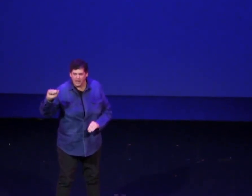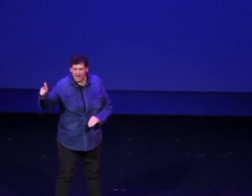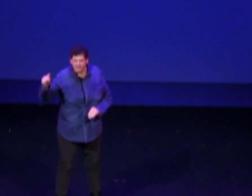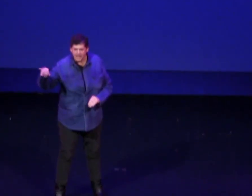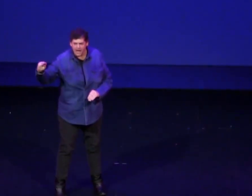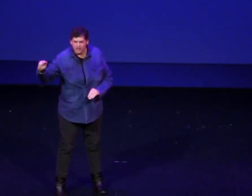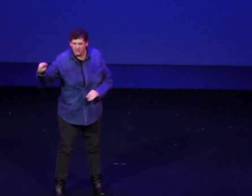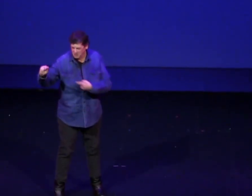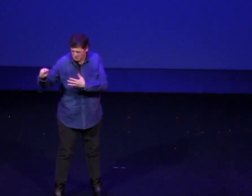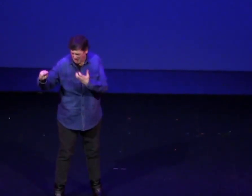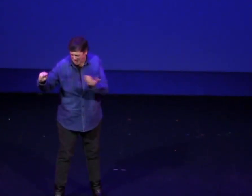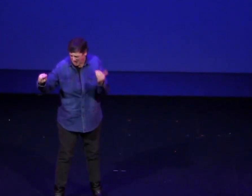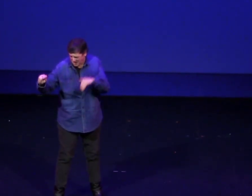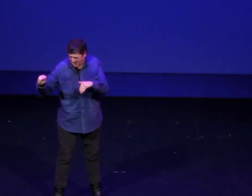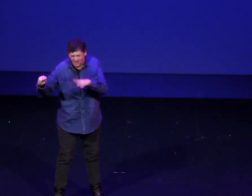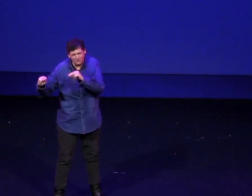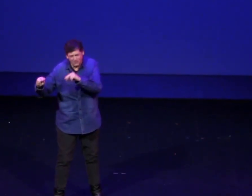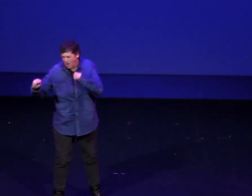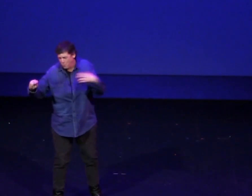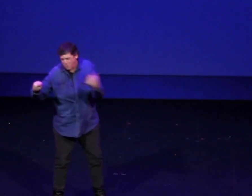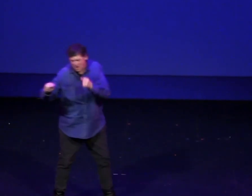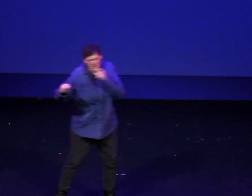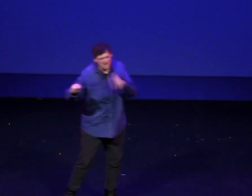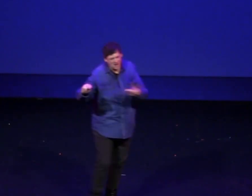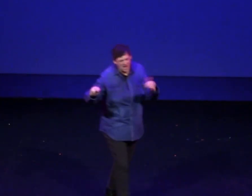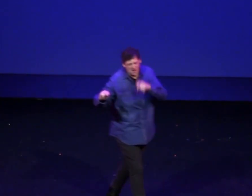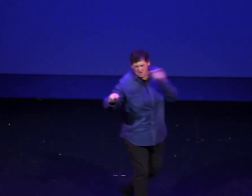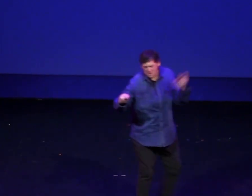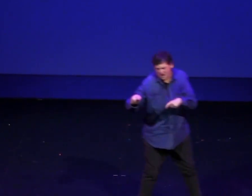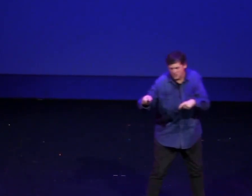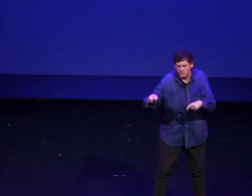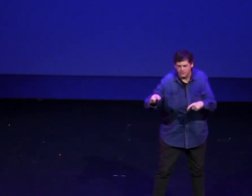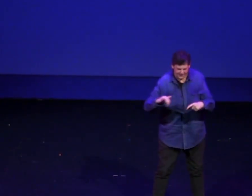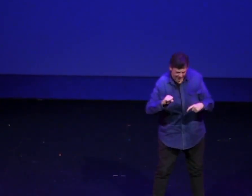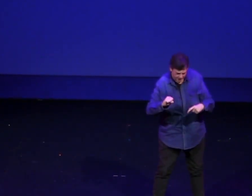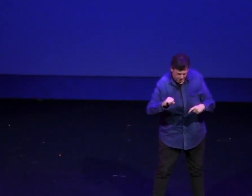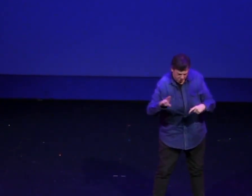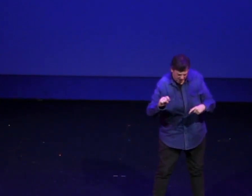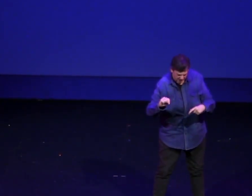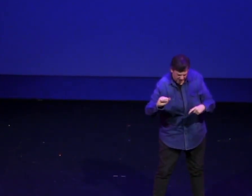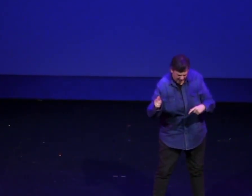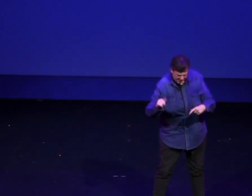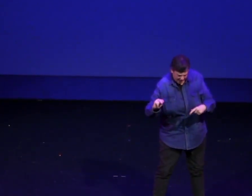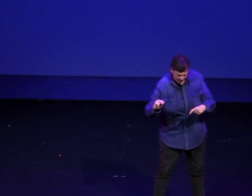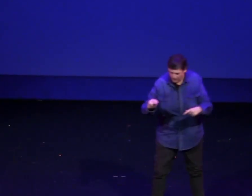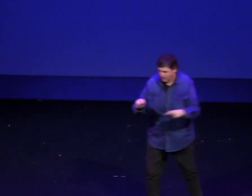I want to do it again. You want to do it again? No, I definitely won. No redos. Yes. Let's do it